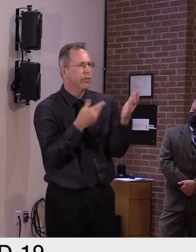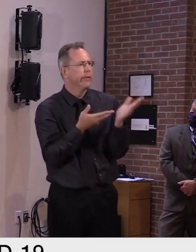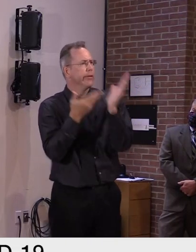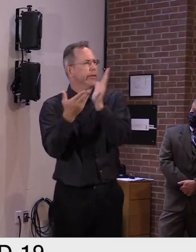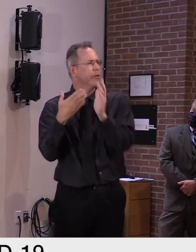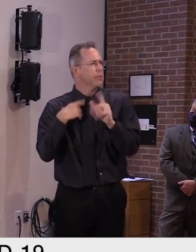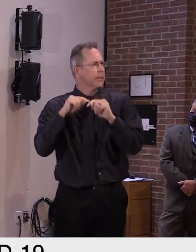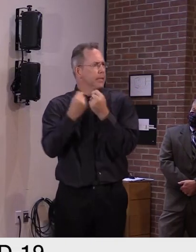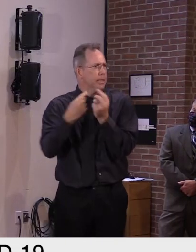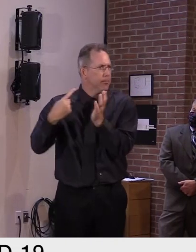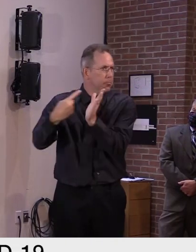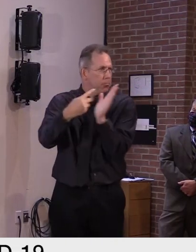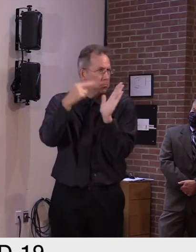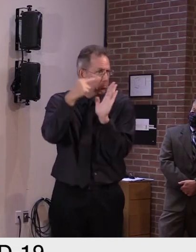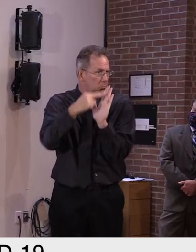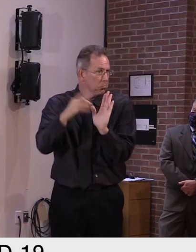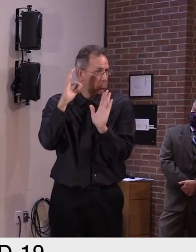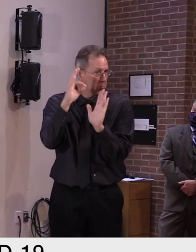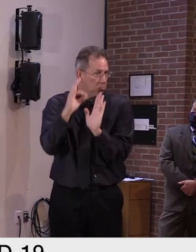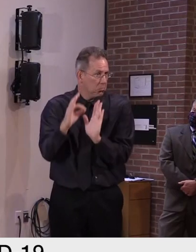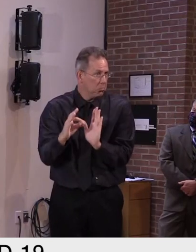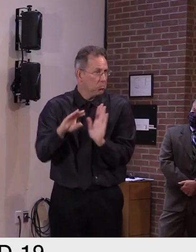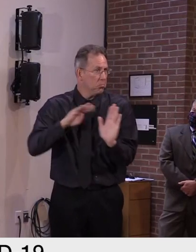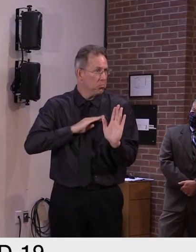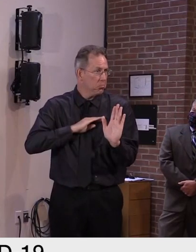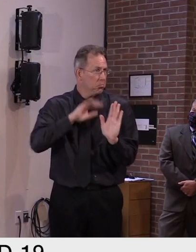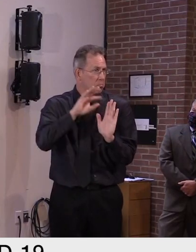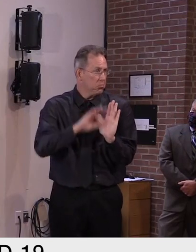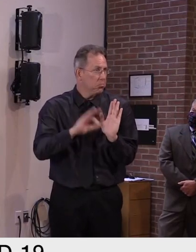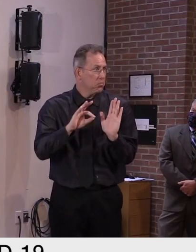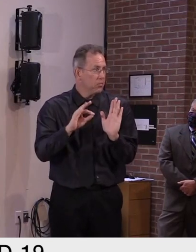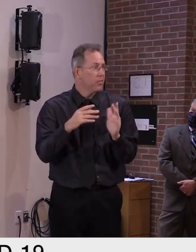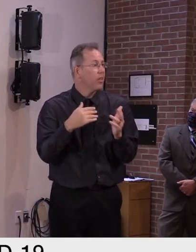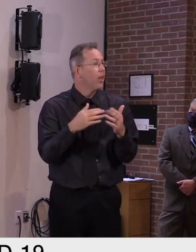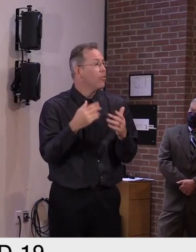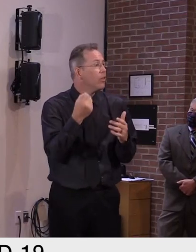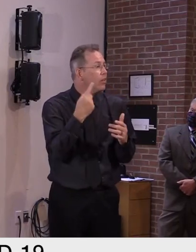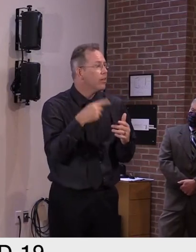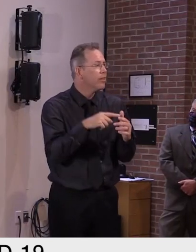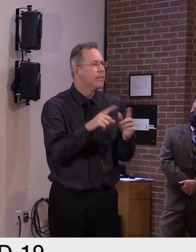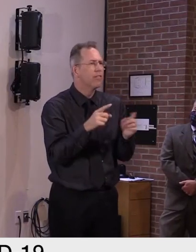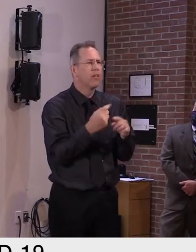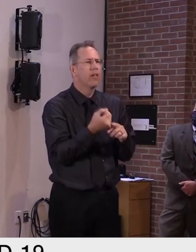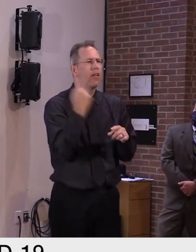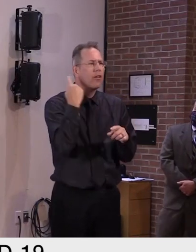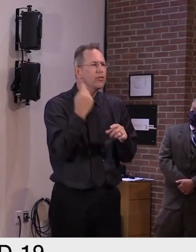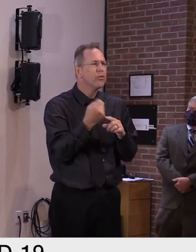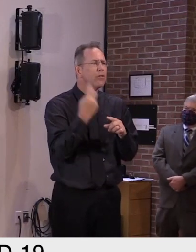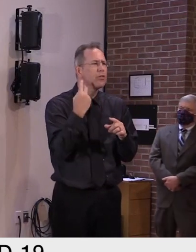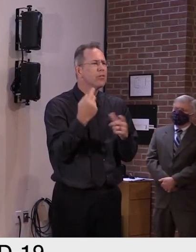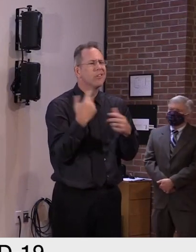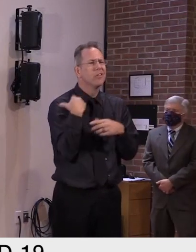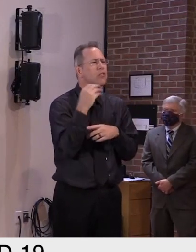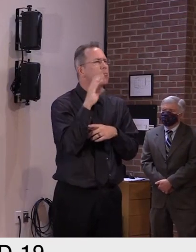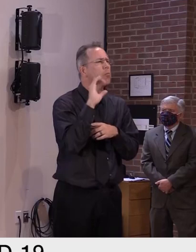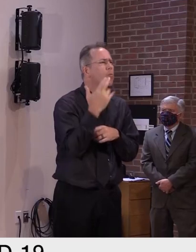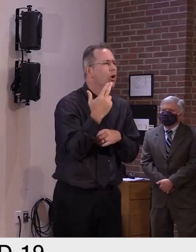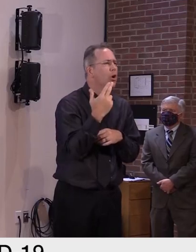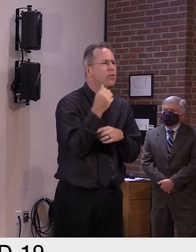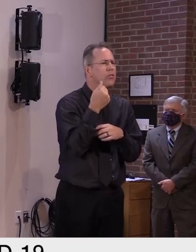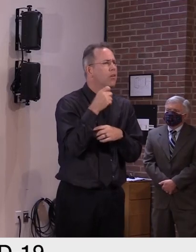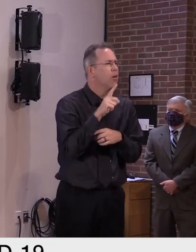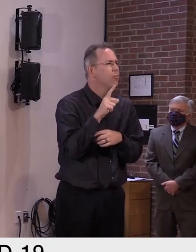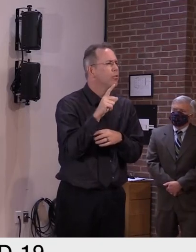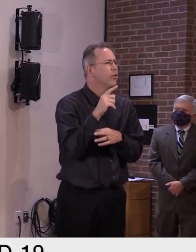But this will be very different than last March and April with PPE, with testing. It's not going to be